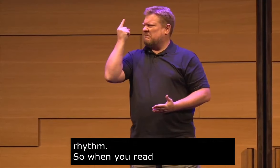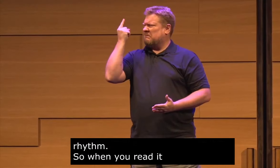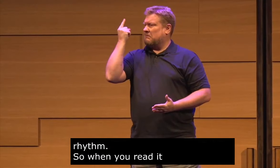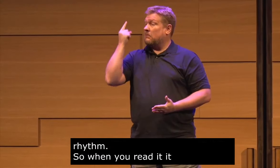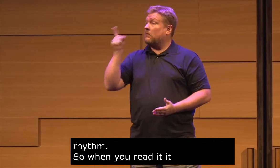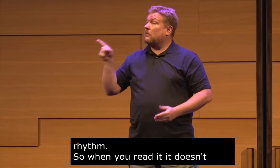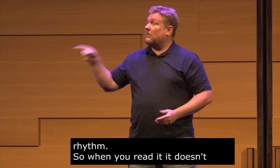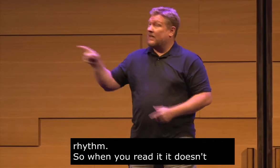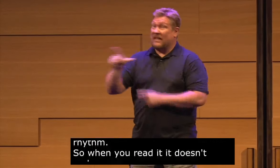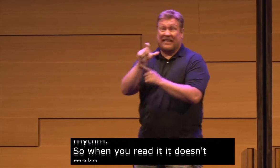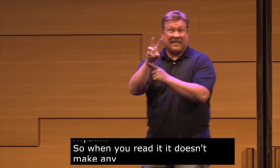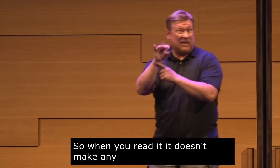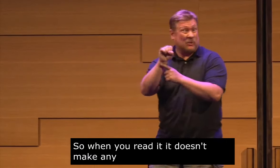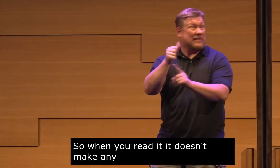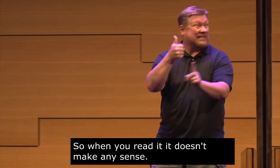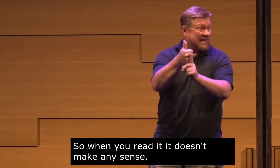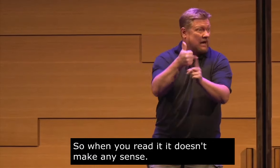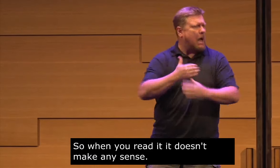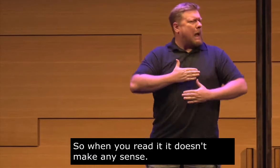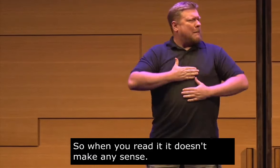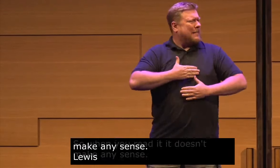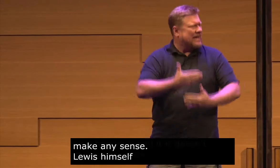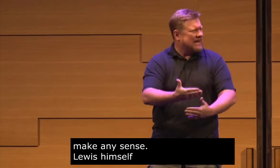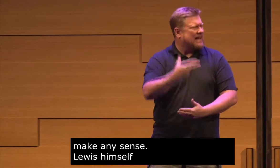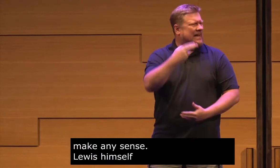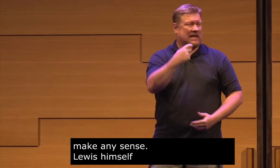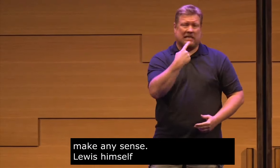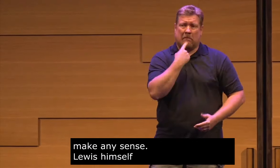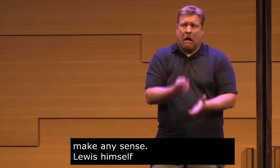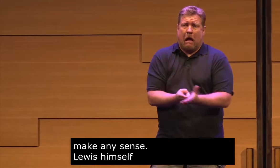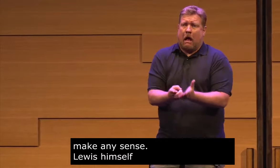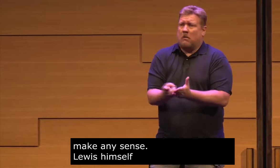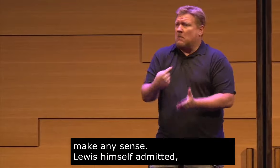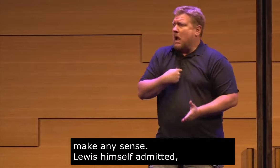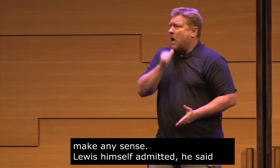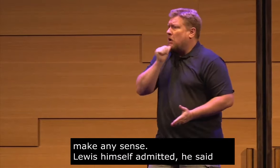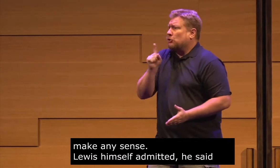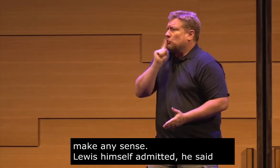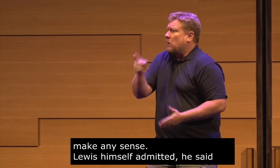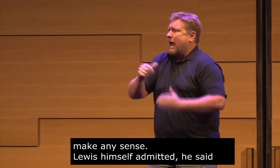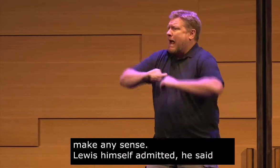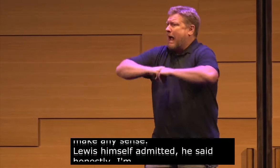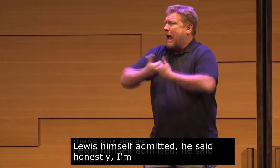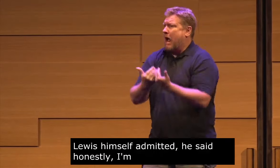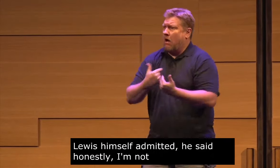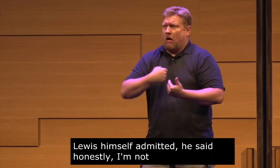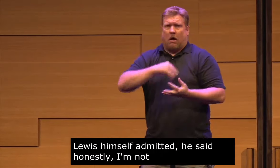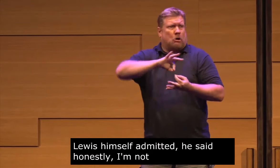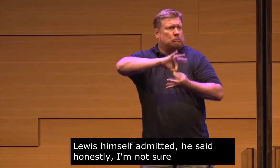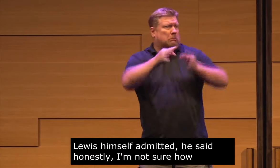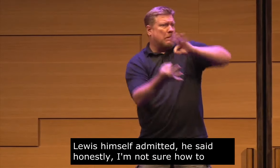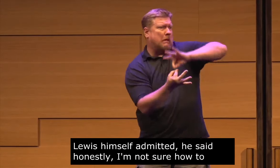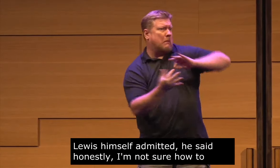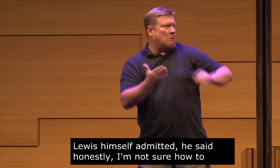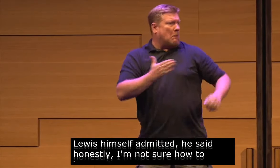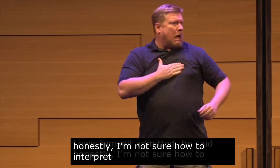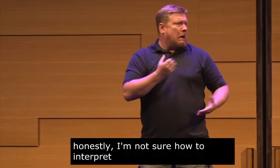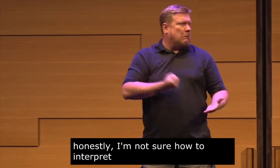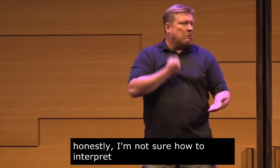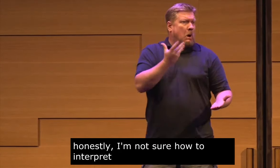it, it doesn't make any sense. Lewis himself admitted, he said, "Honestly, I'm not sure how to